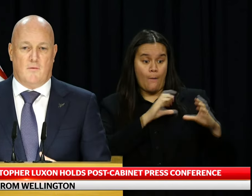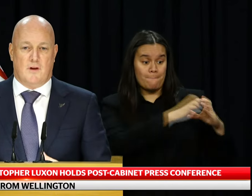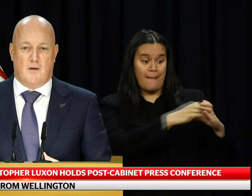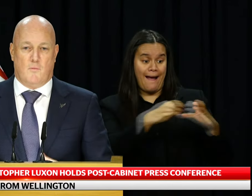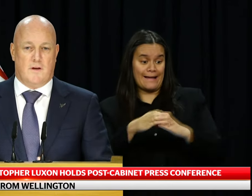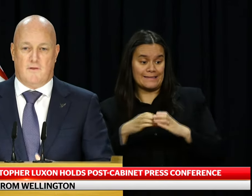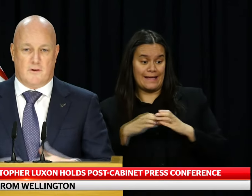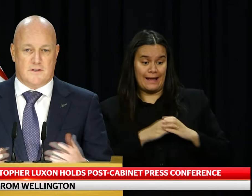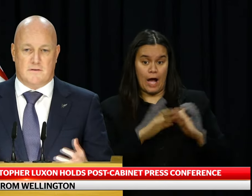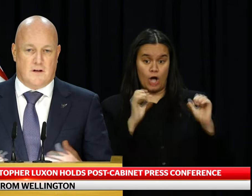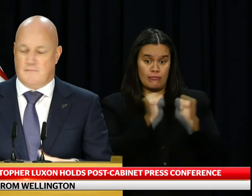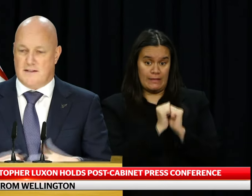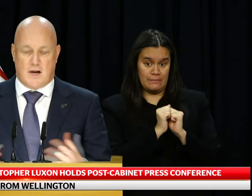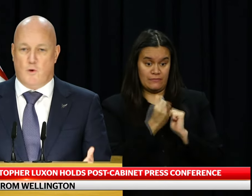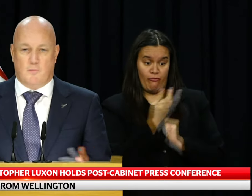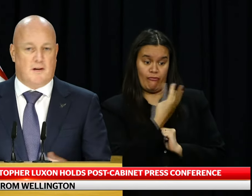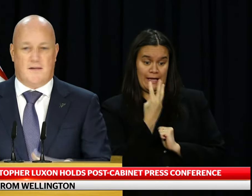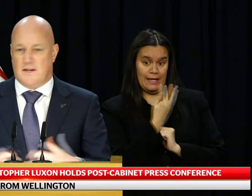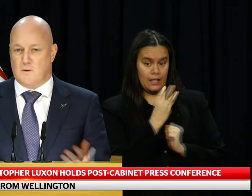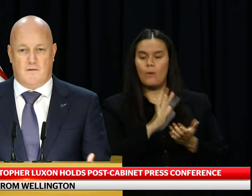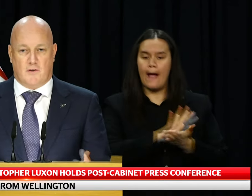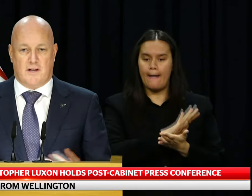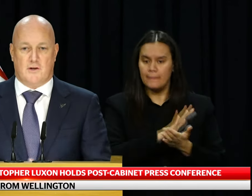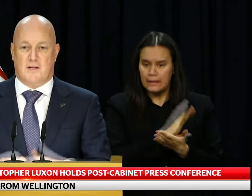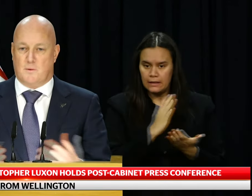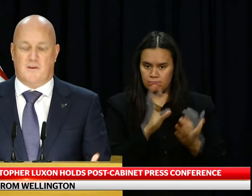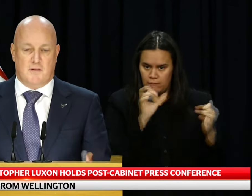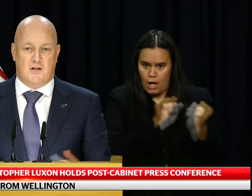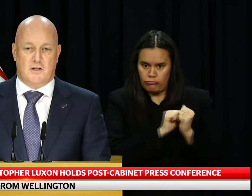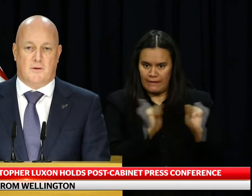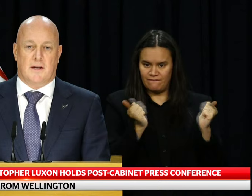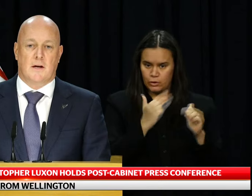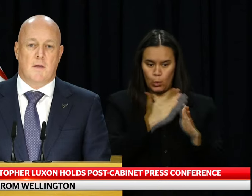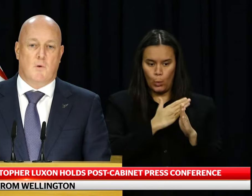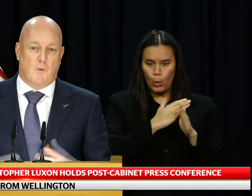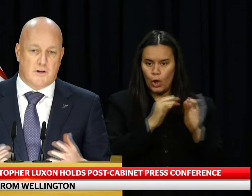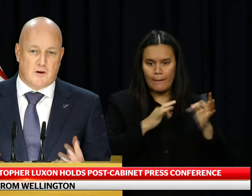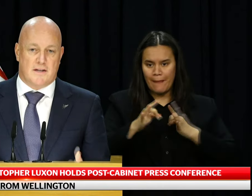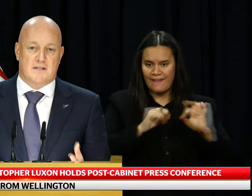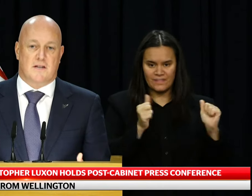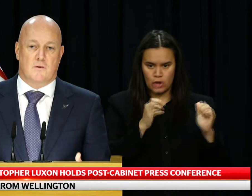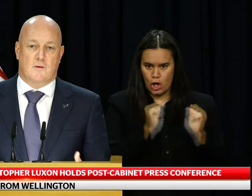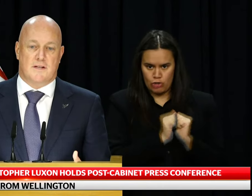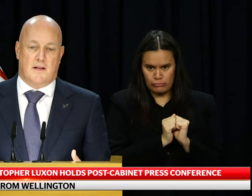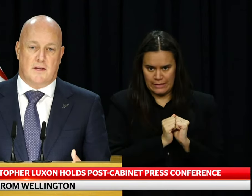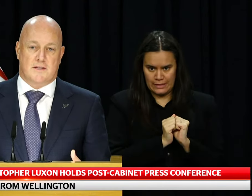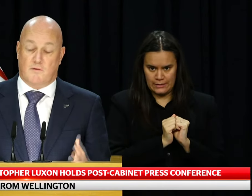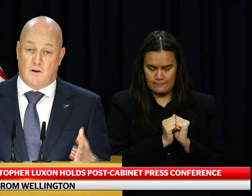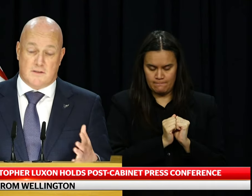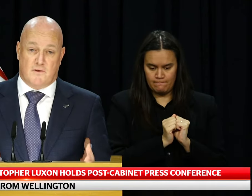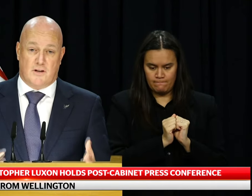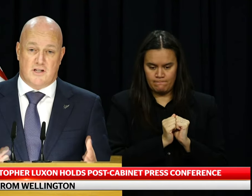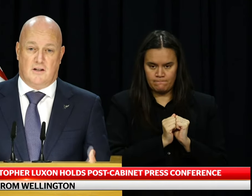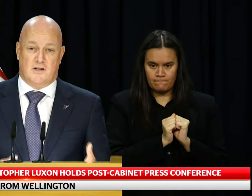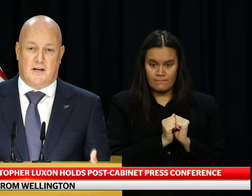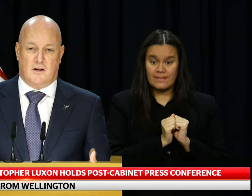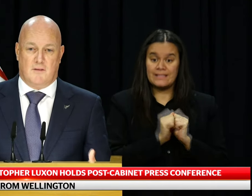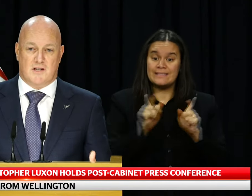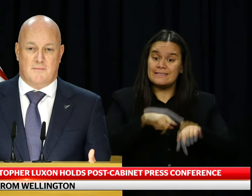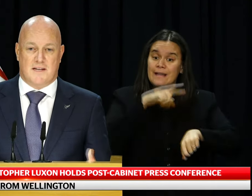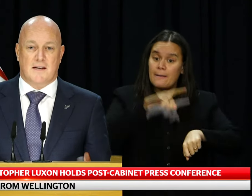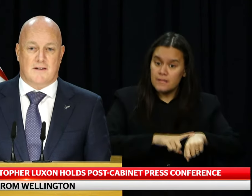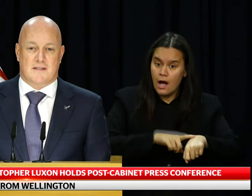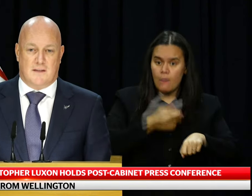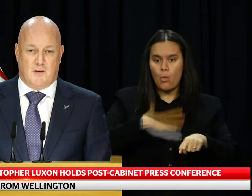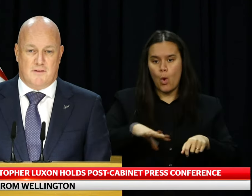other. That's our work plan, that's what we've agreed to, that's what we've committed to doing. But what we're trying to signal is that, yes, we've got some very challenging